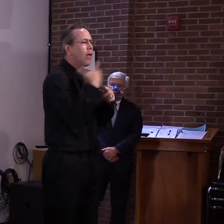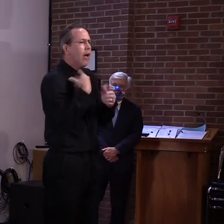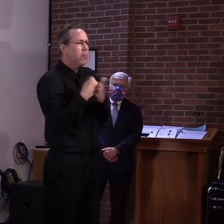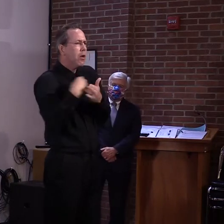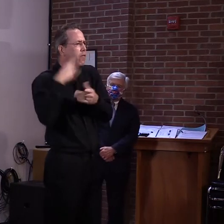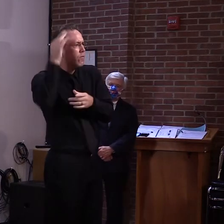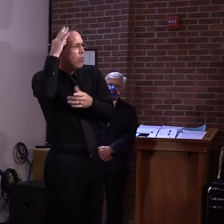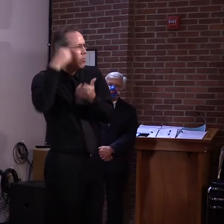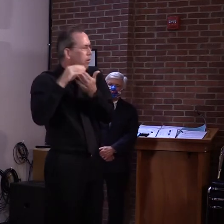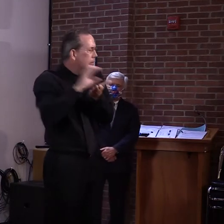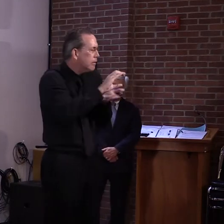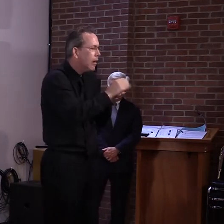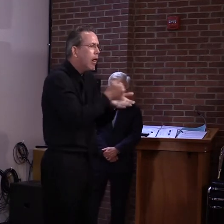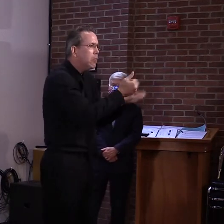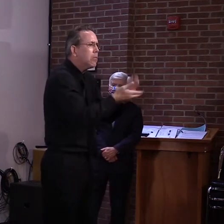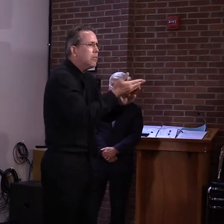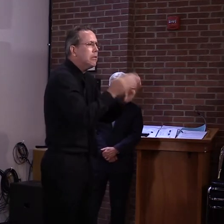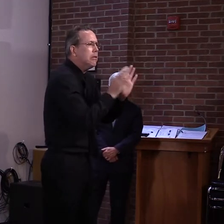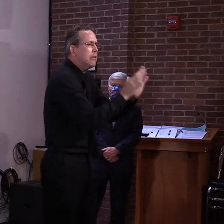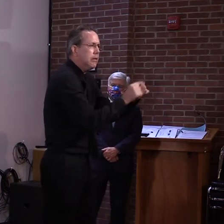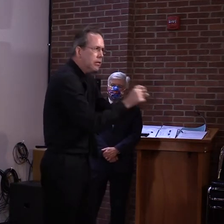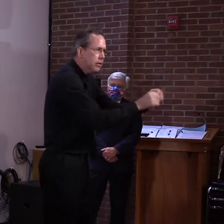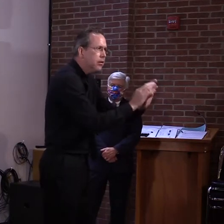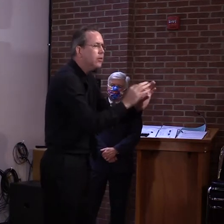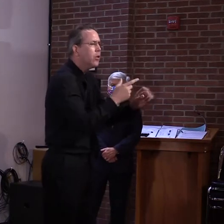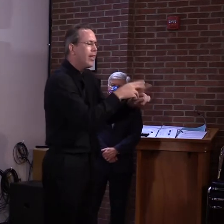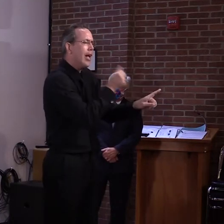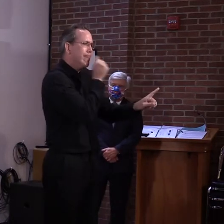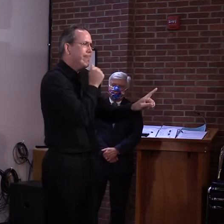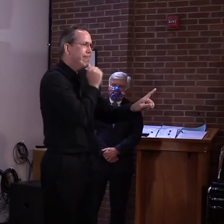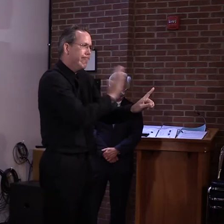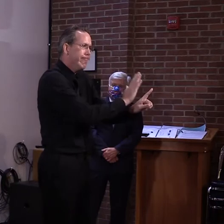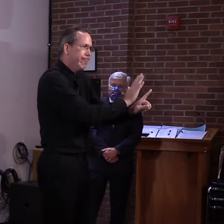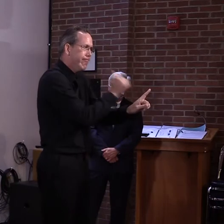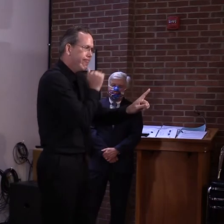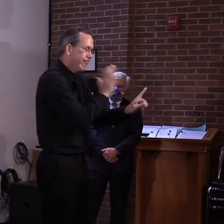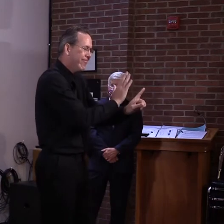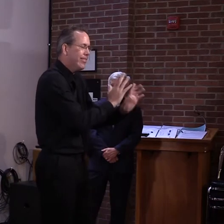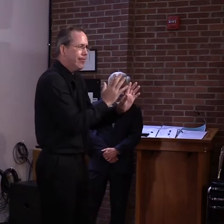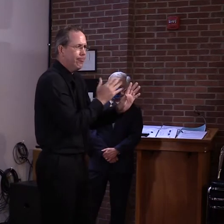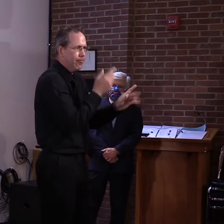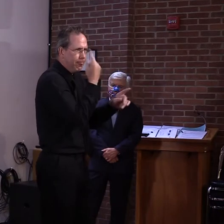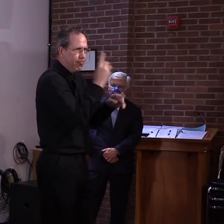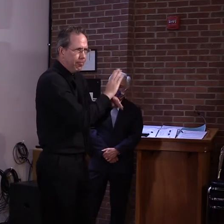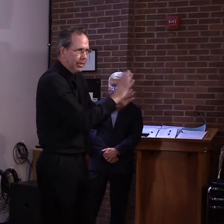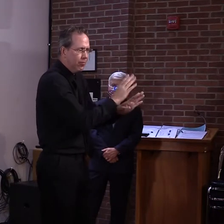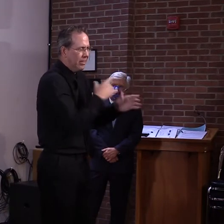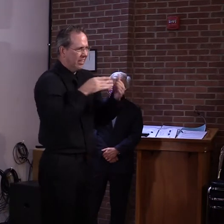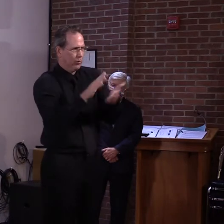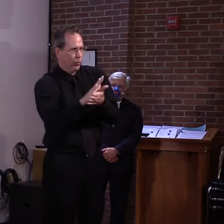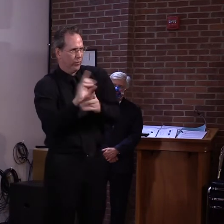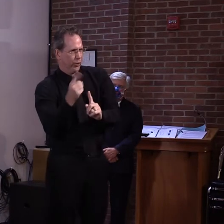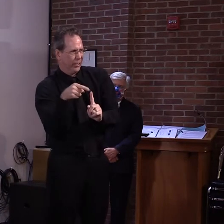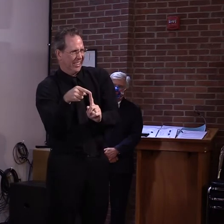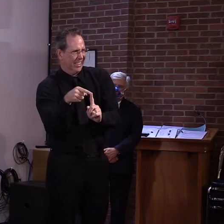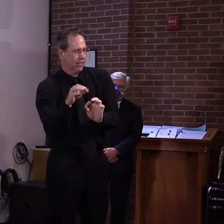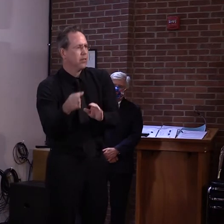can hopefully make it through this upcoming winter season. So it is going to be